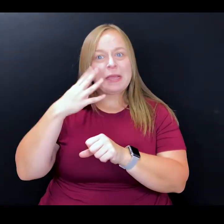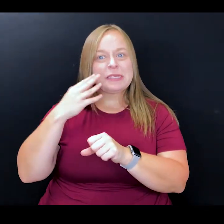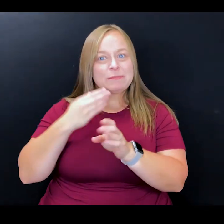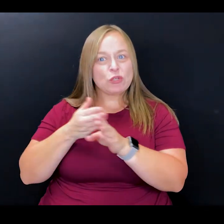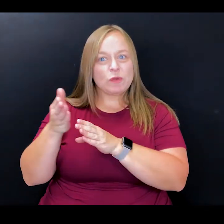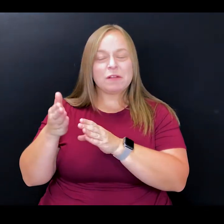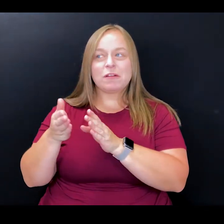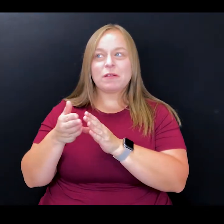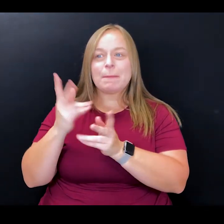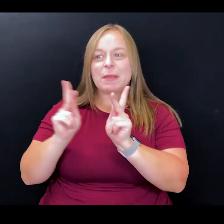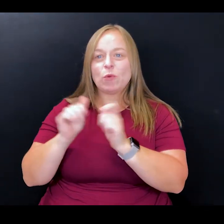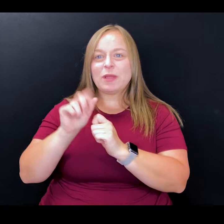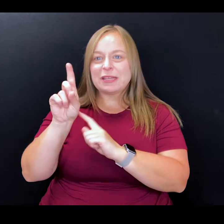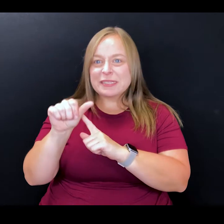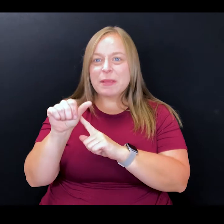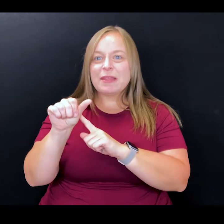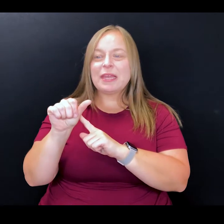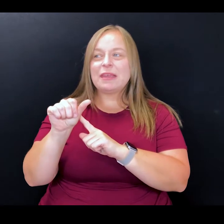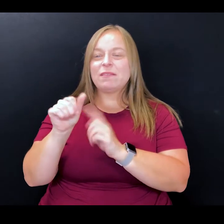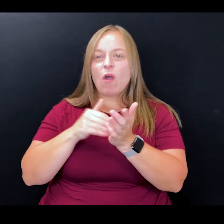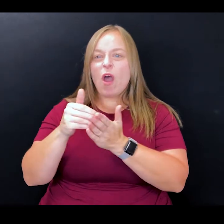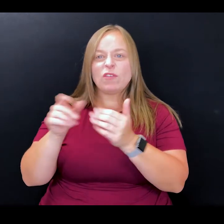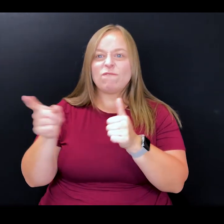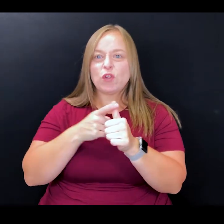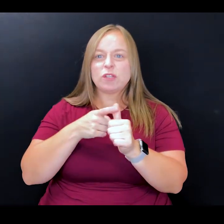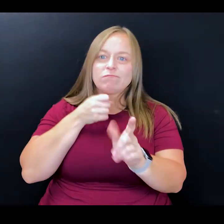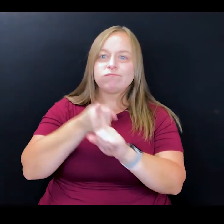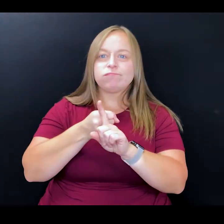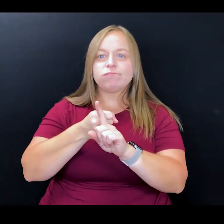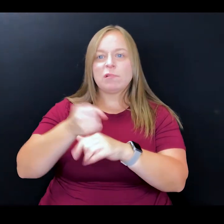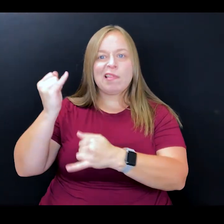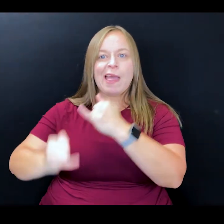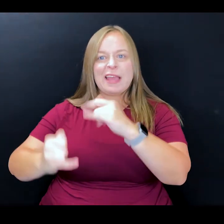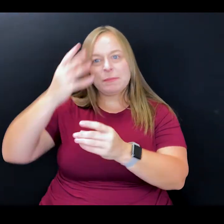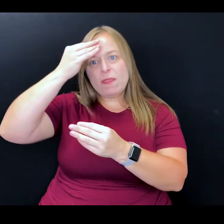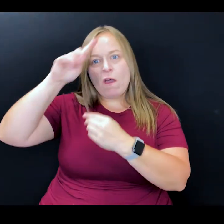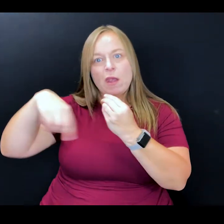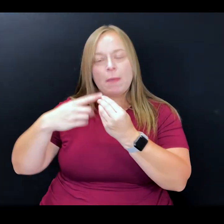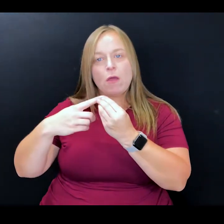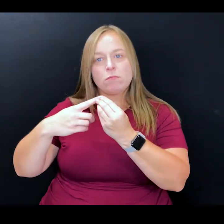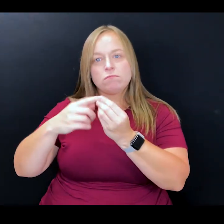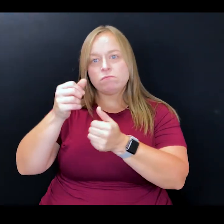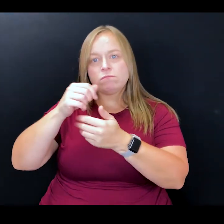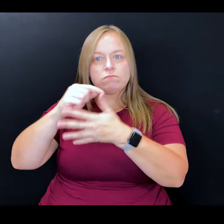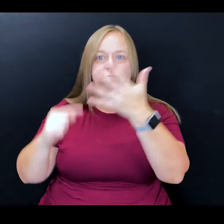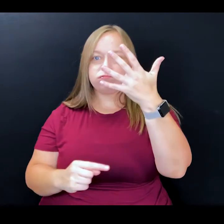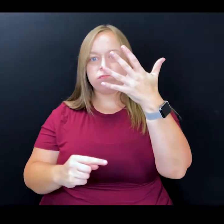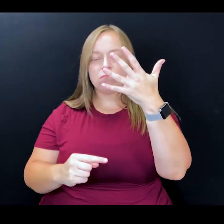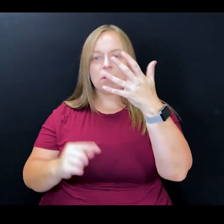my career is that people with disabilities are often the first to be impacted and the last to be considered when it comes